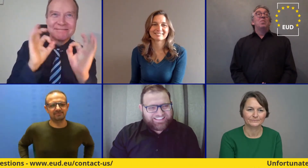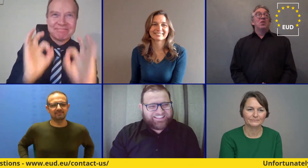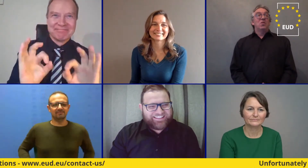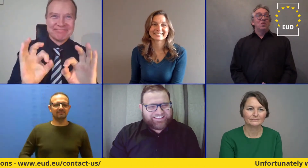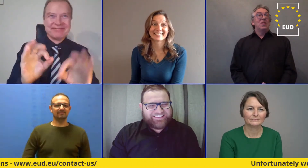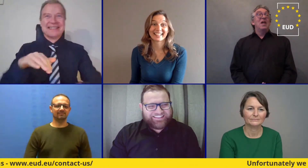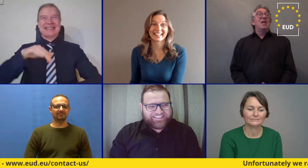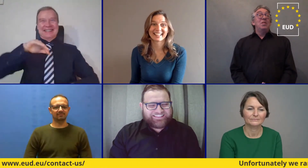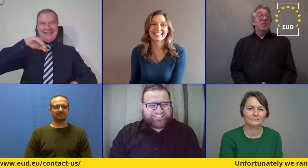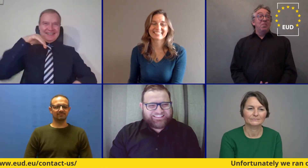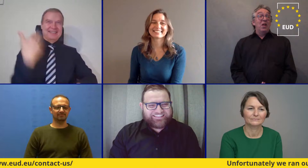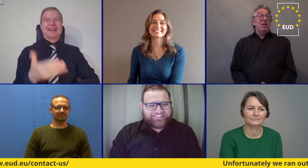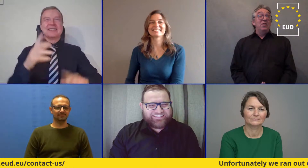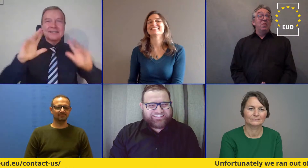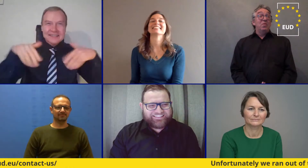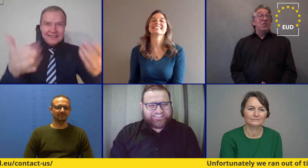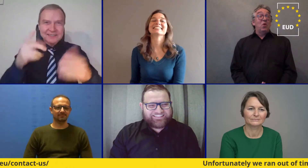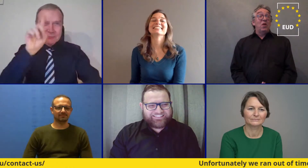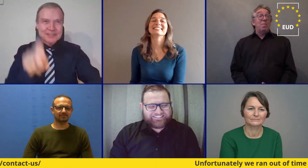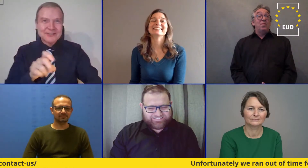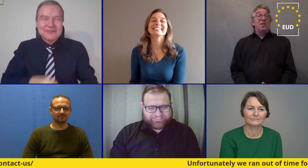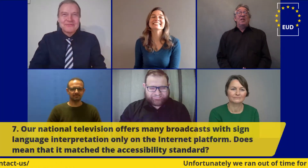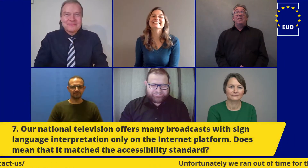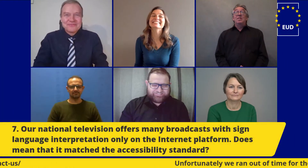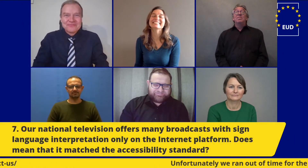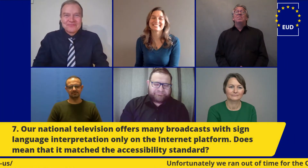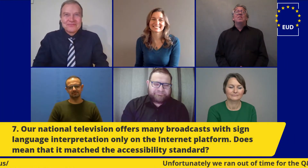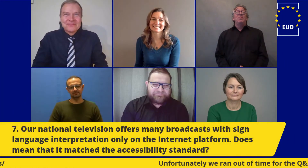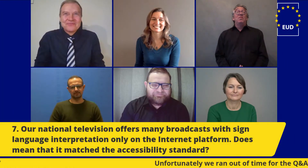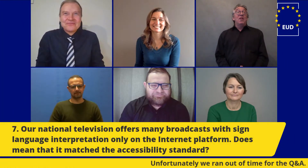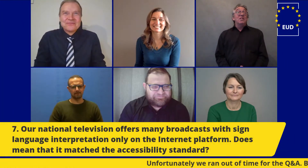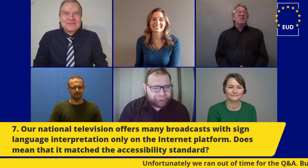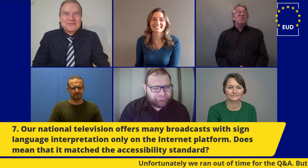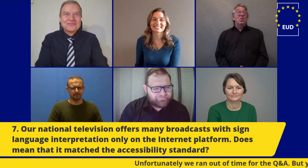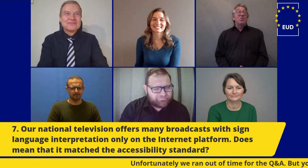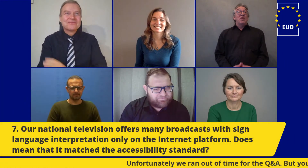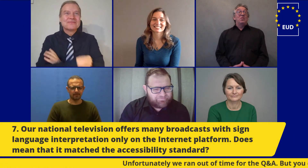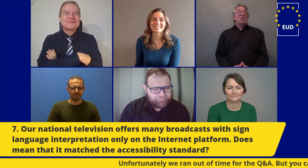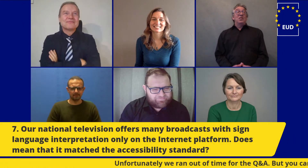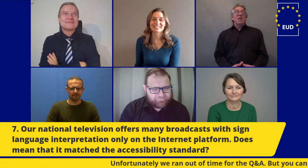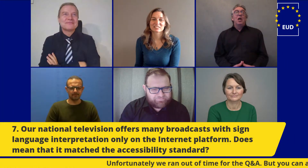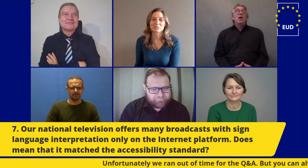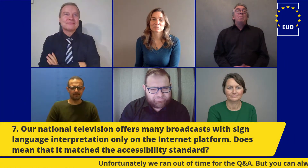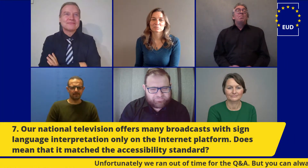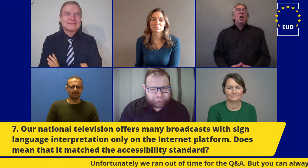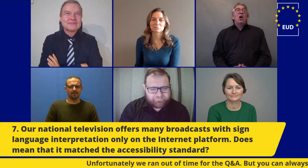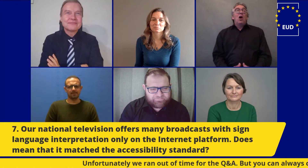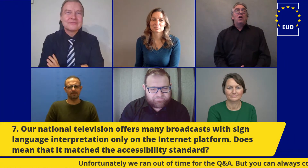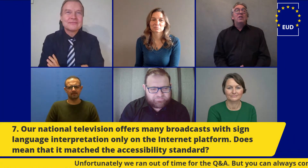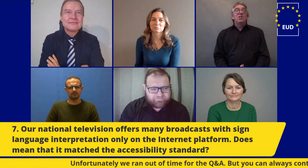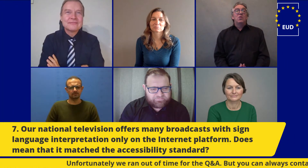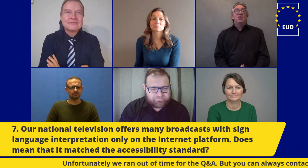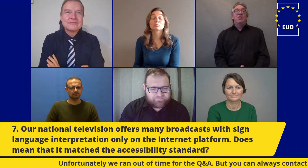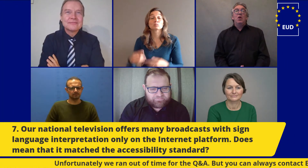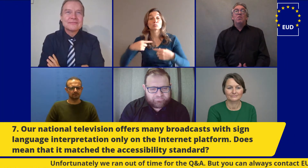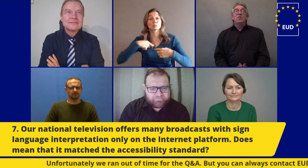Marco, okay, let me see if my interpreter's caught up. Then, if yes, move to the next question. Our national TV offers